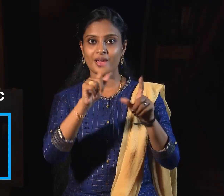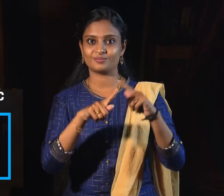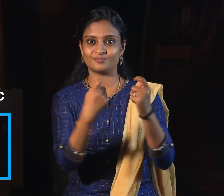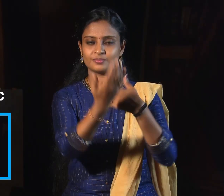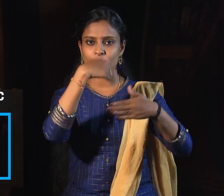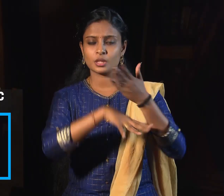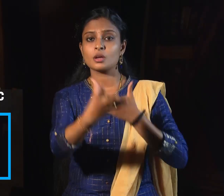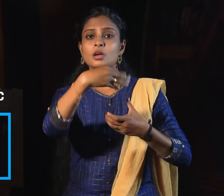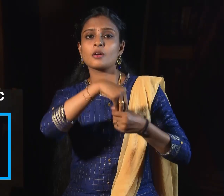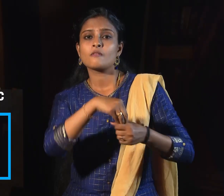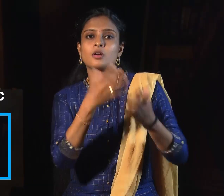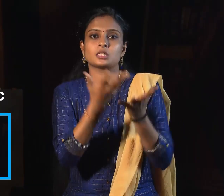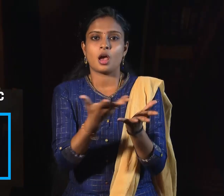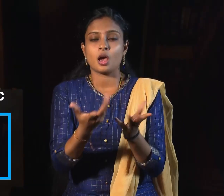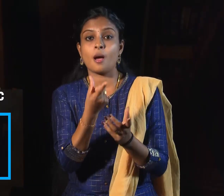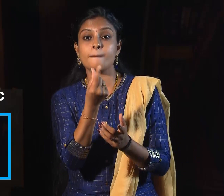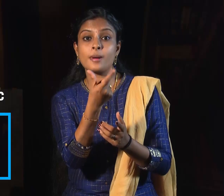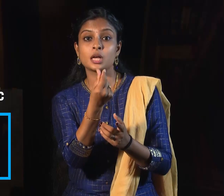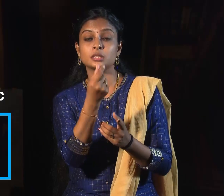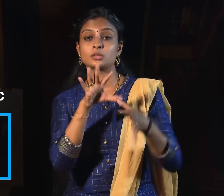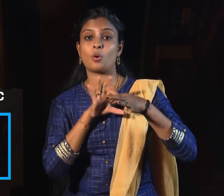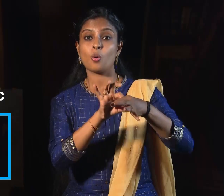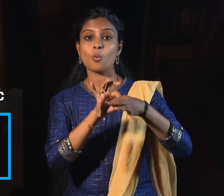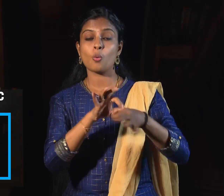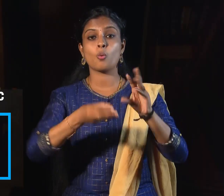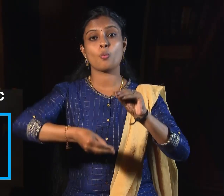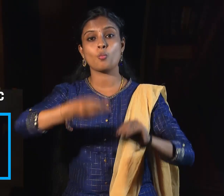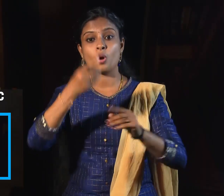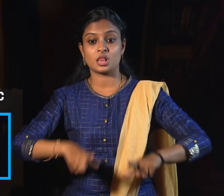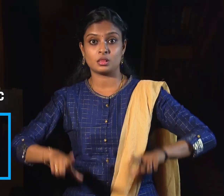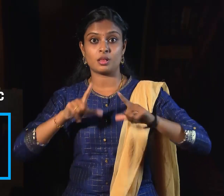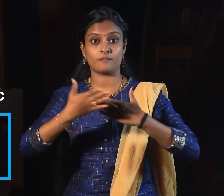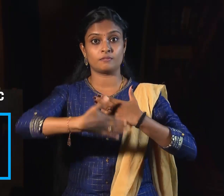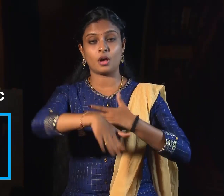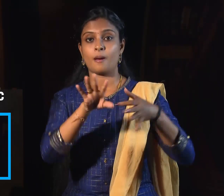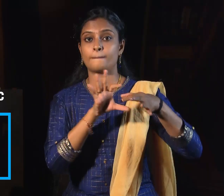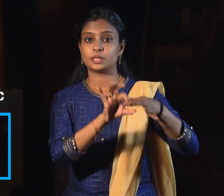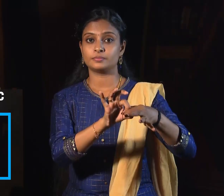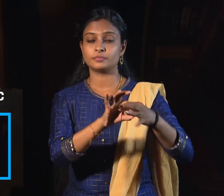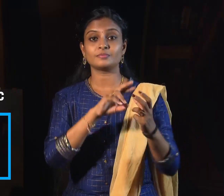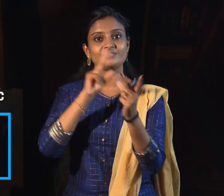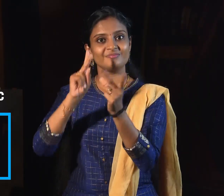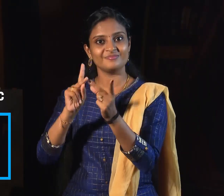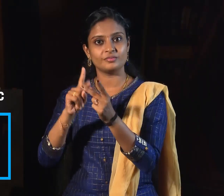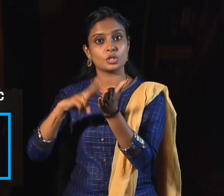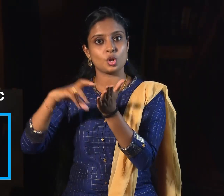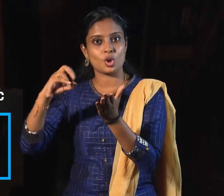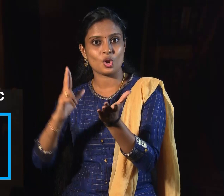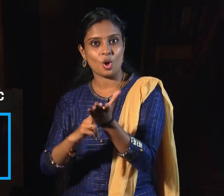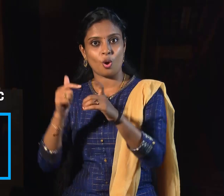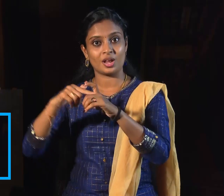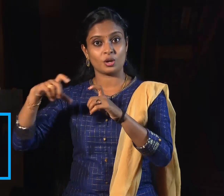with material resources and are concerned with the process of living. Non-economic activities deal